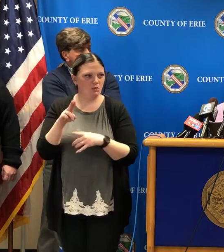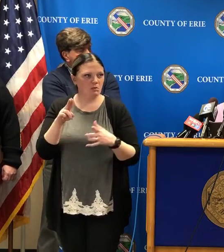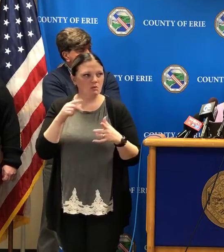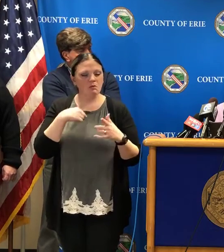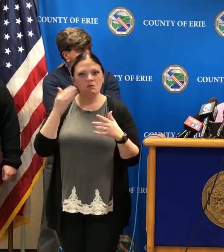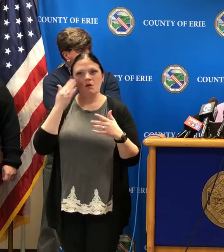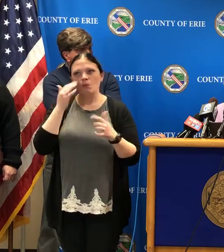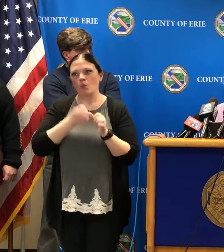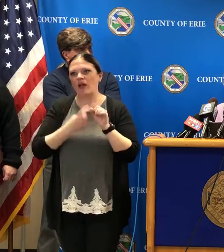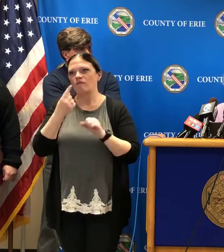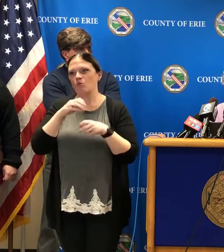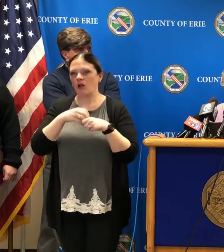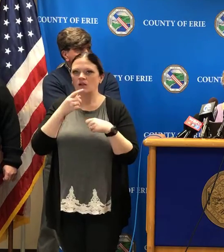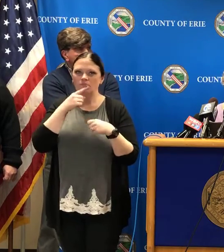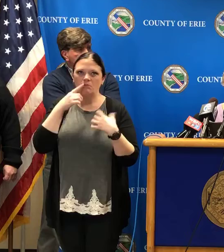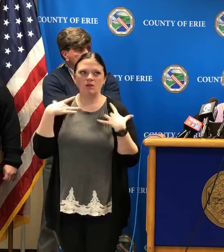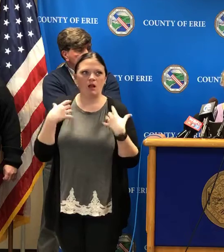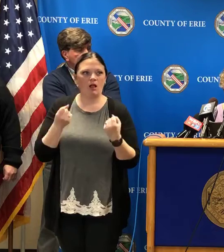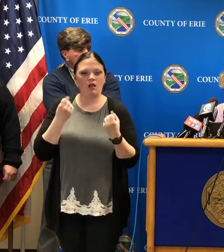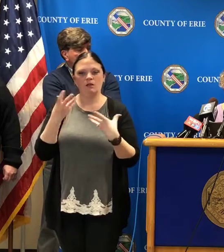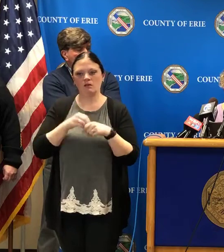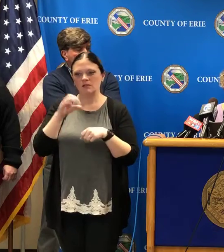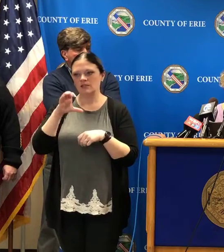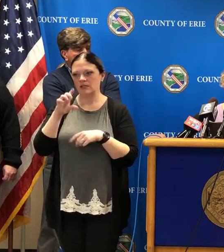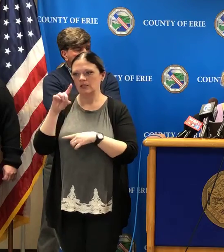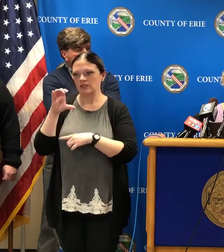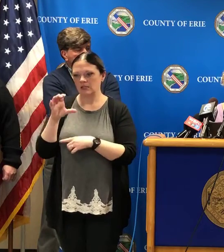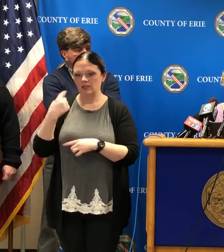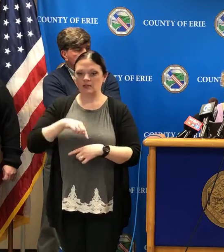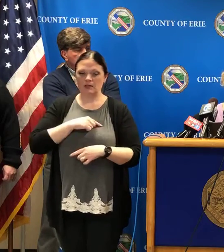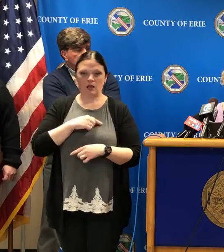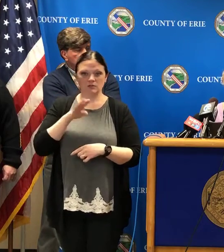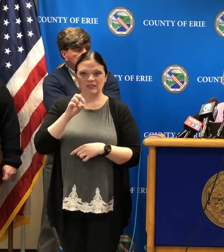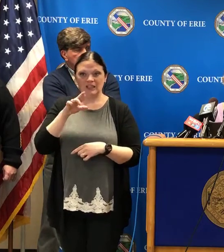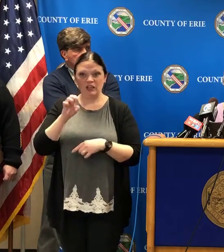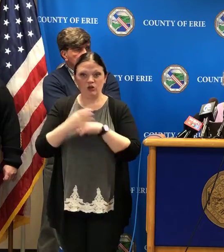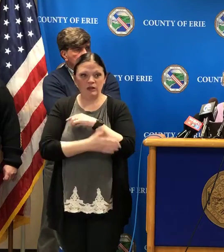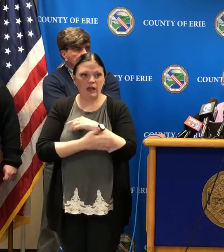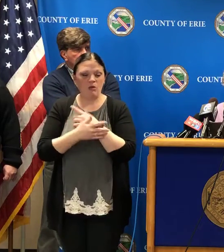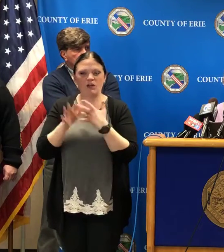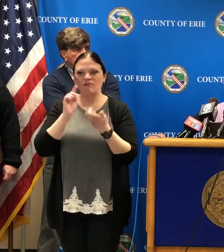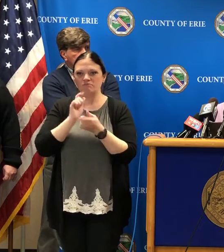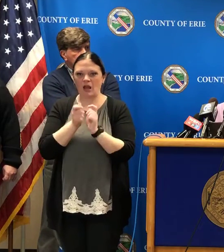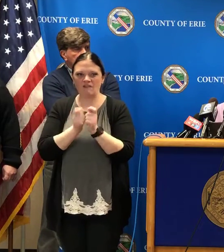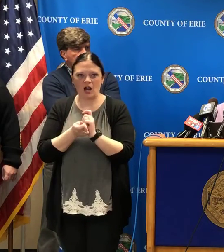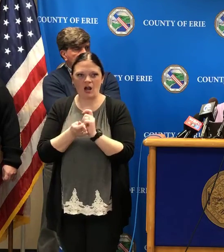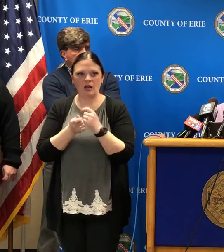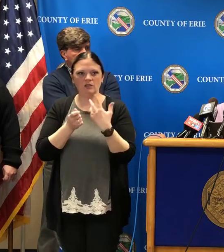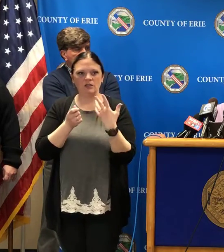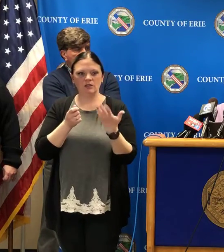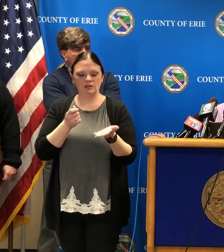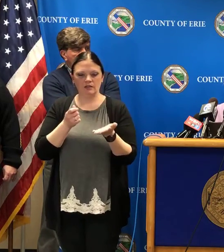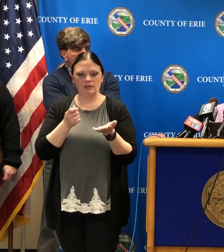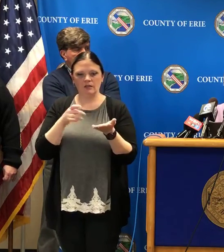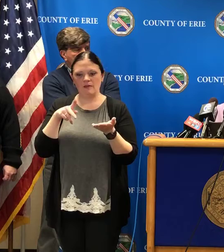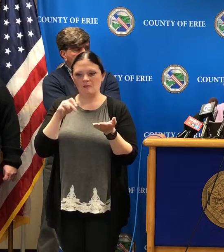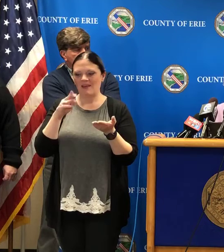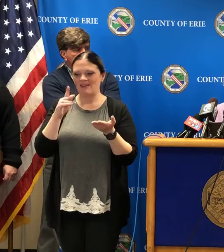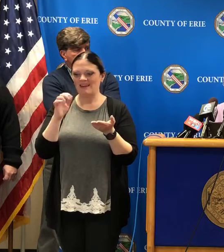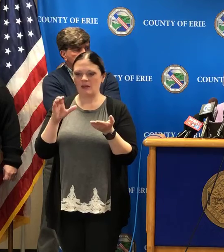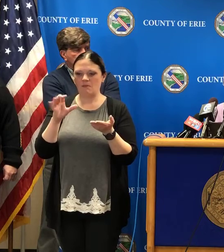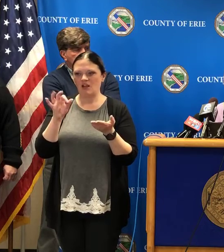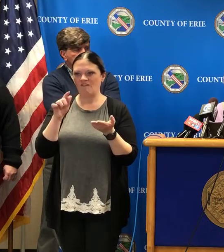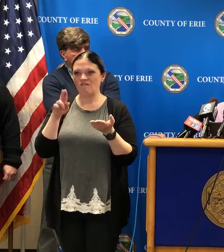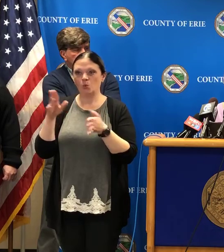know, everybody in public health, including CDC, including us here in Erie County, have modified these pandemic